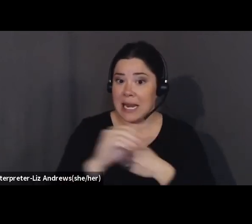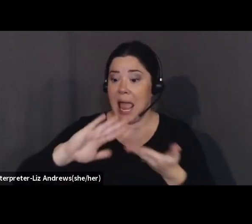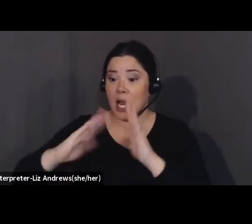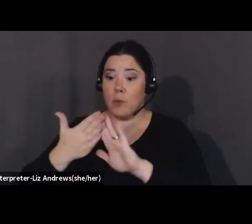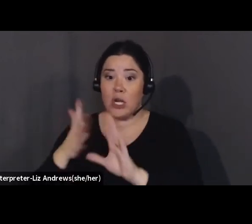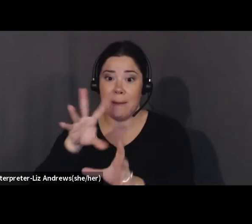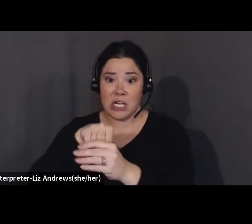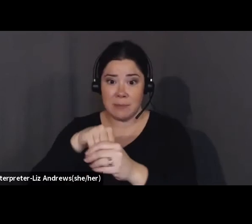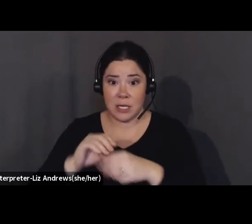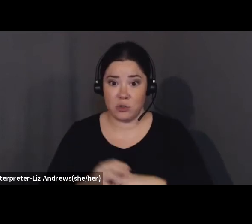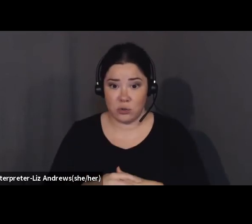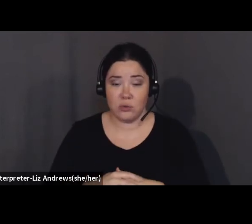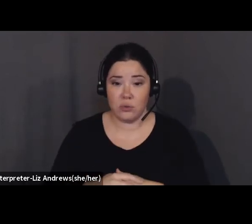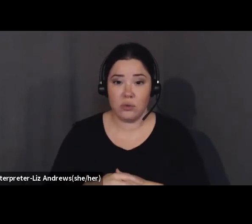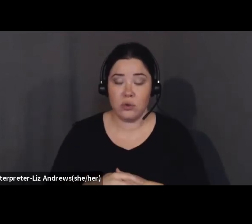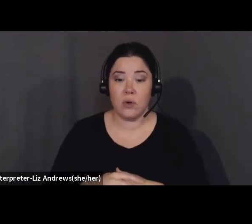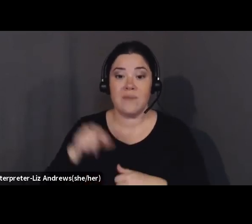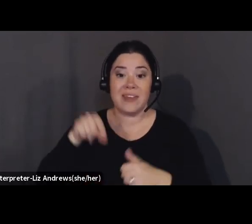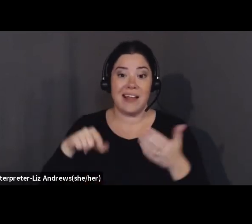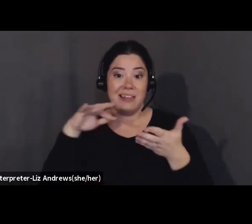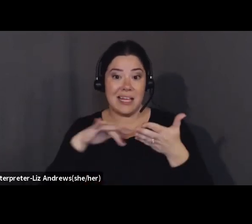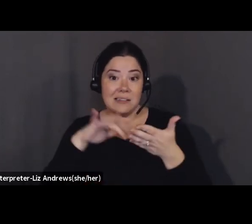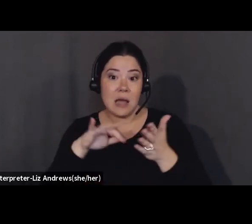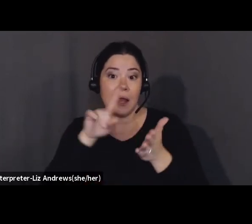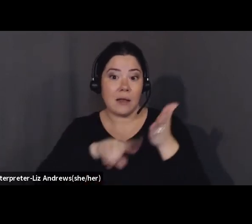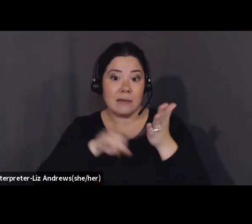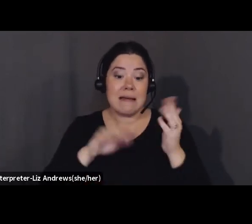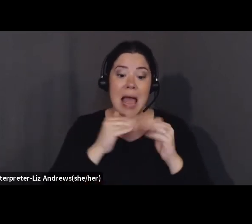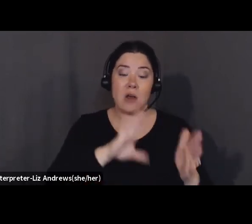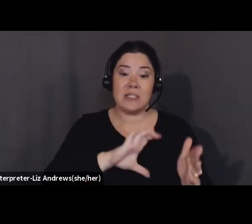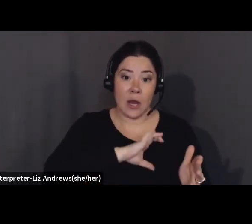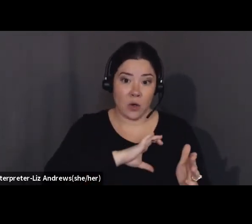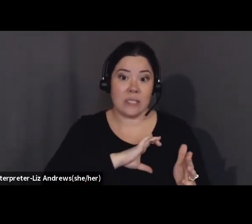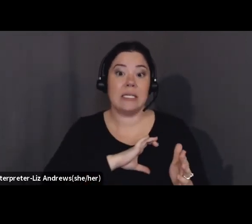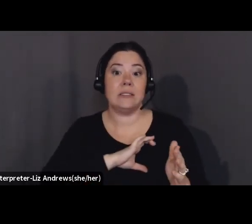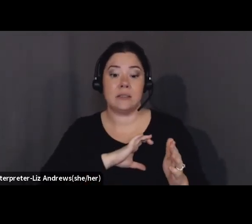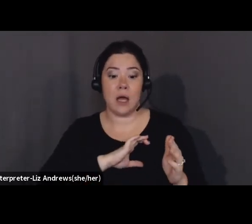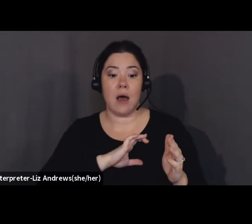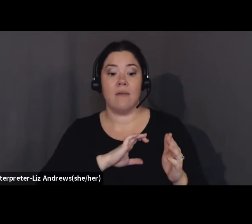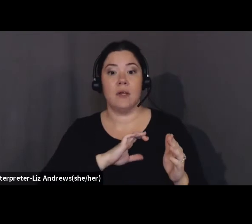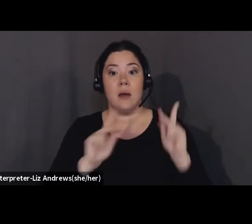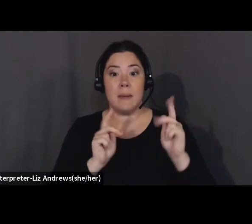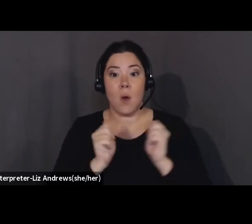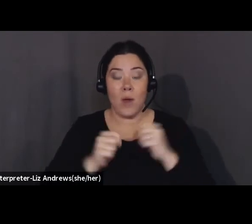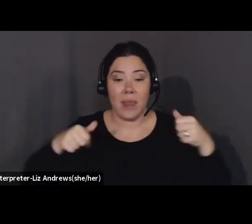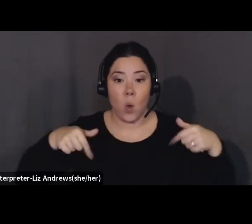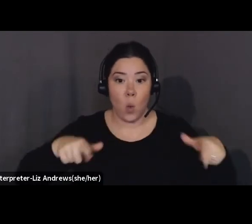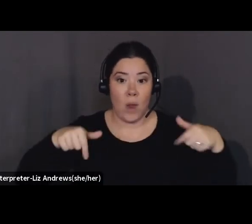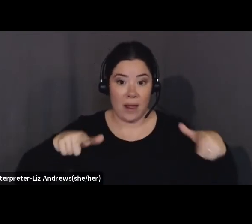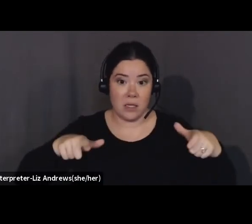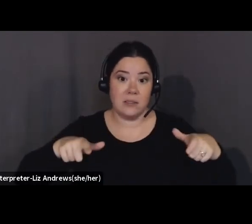participation. This study looked at housing characteristics of households with wheeled mobility device